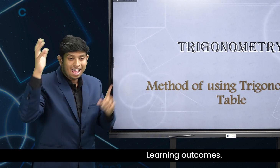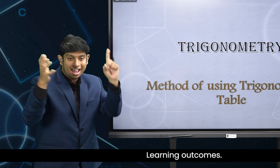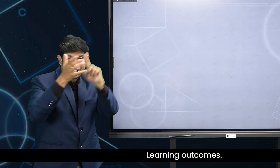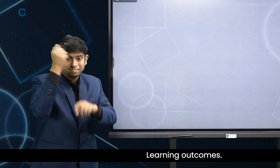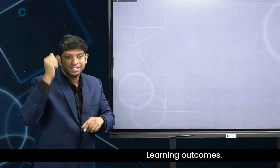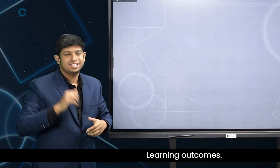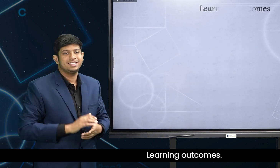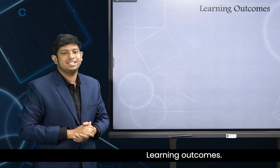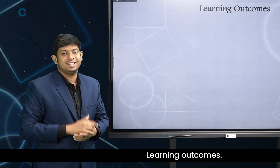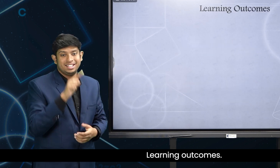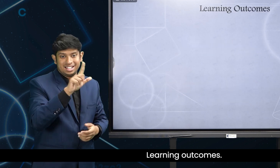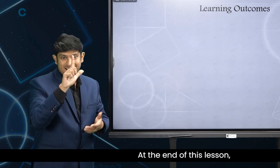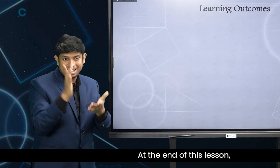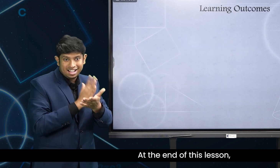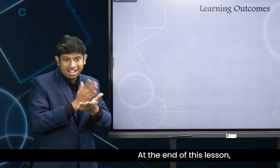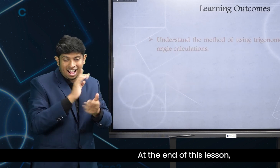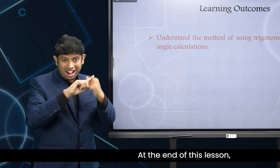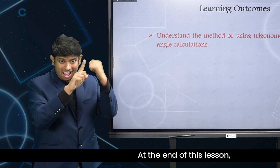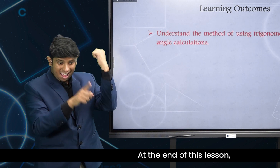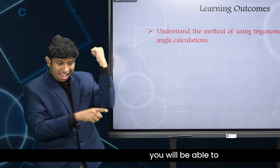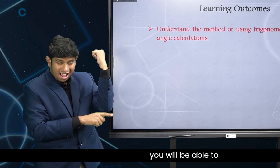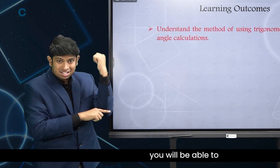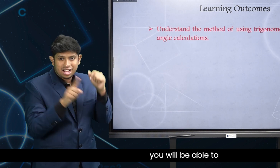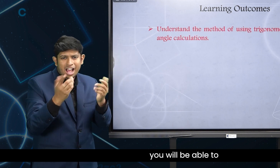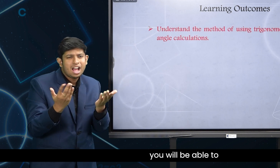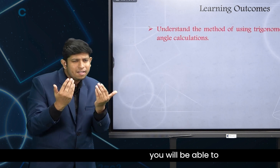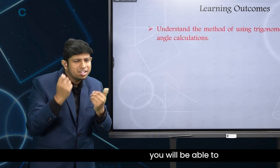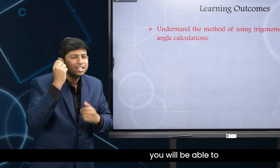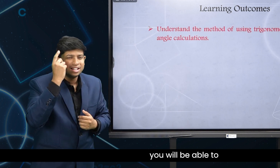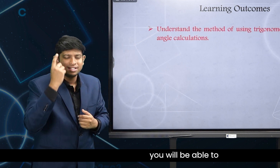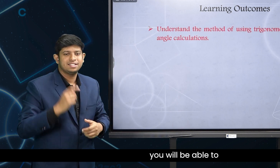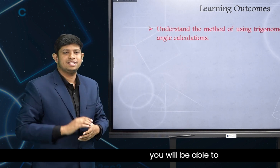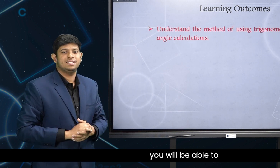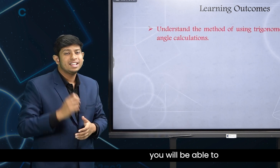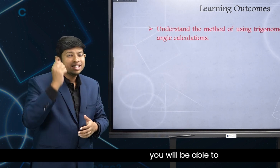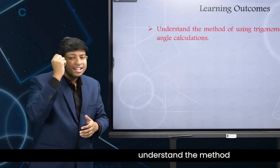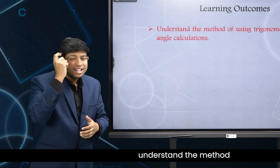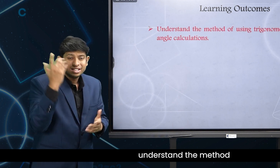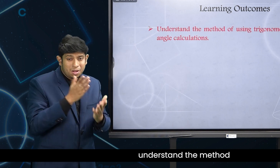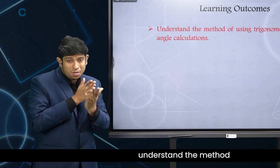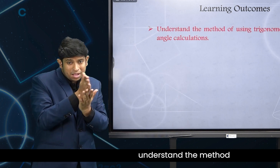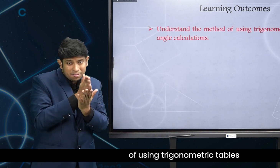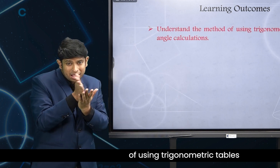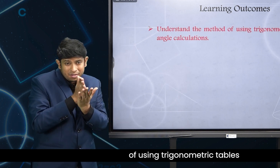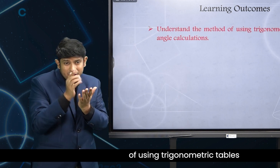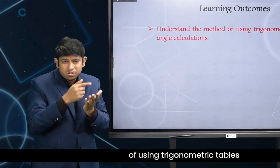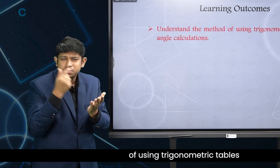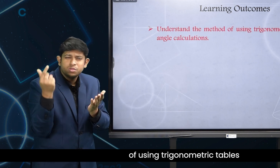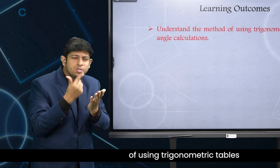Learning outcomes. At the end of this lesson, you will be able to understand the method of using trigonometric